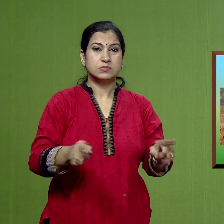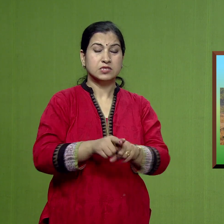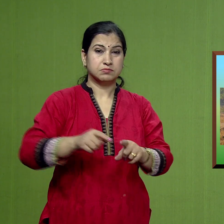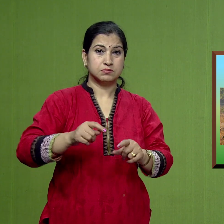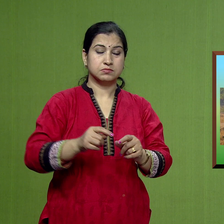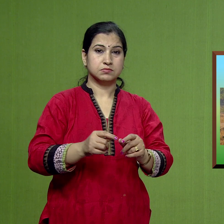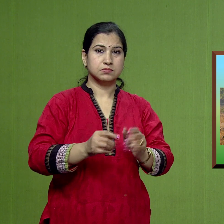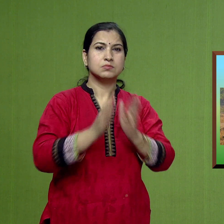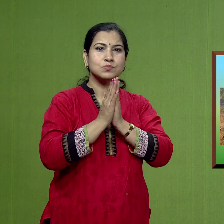loudspeakers,